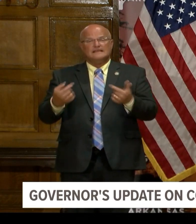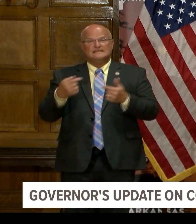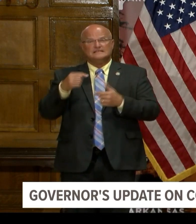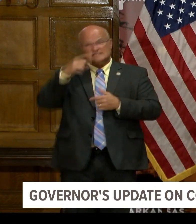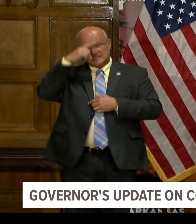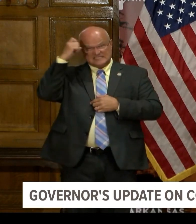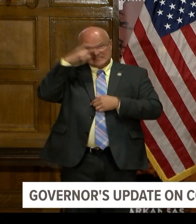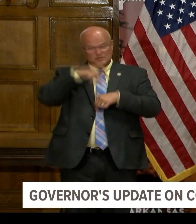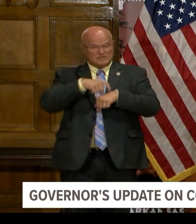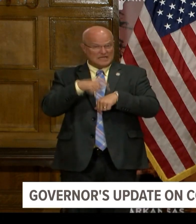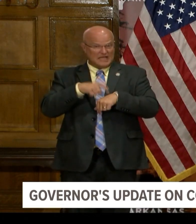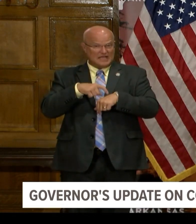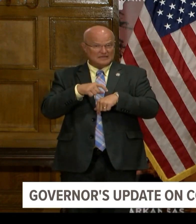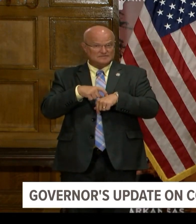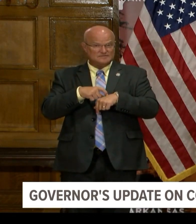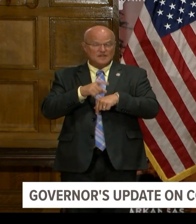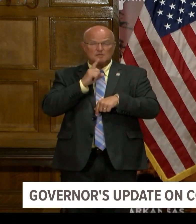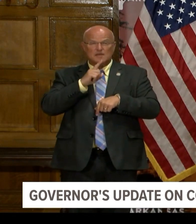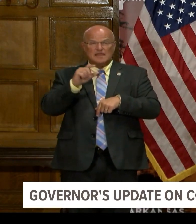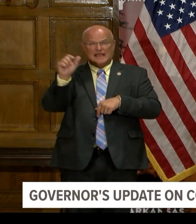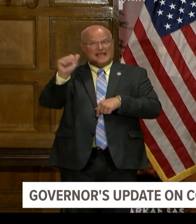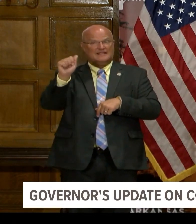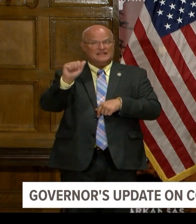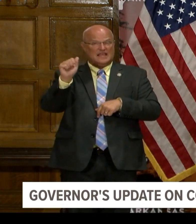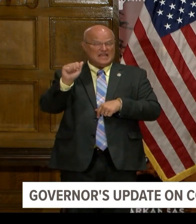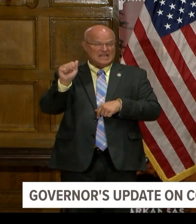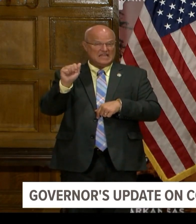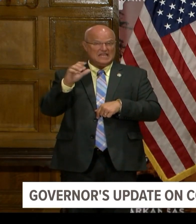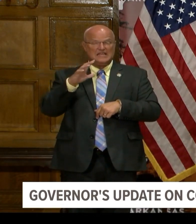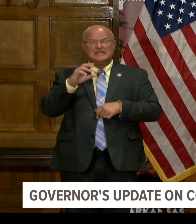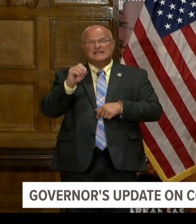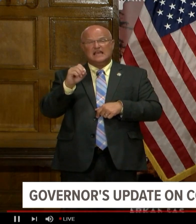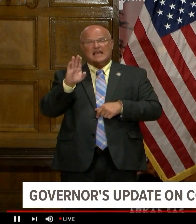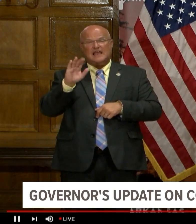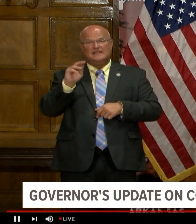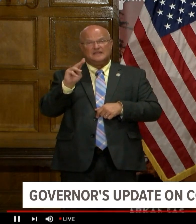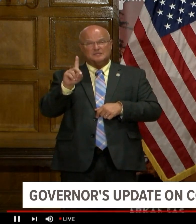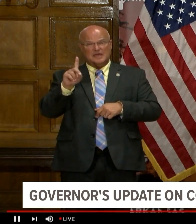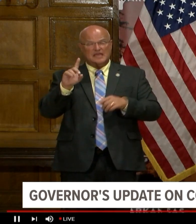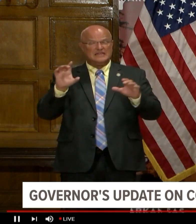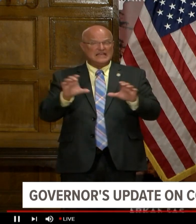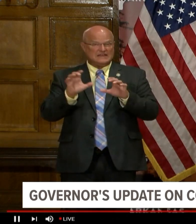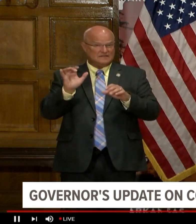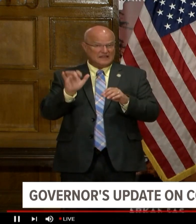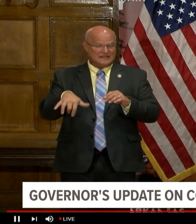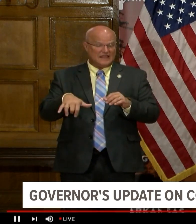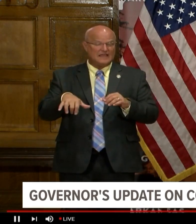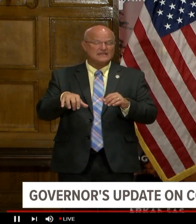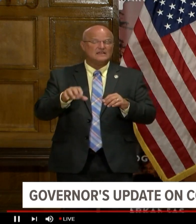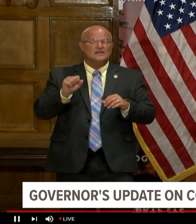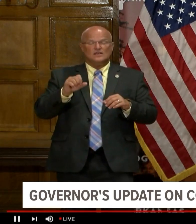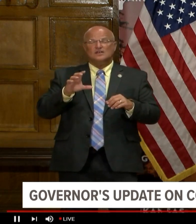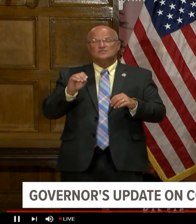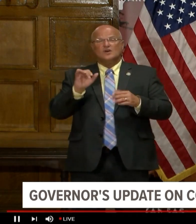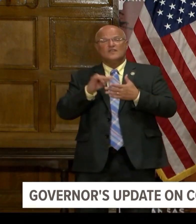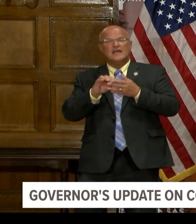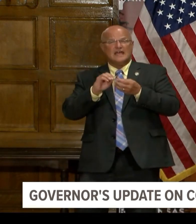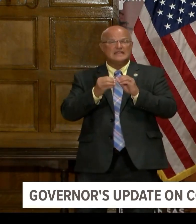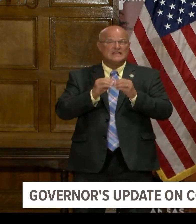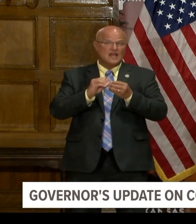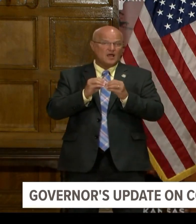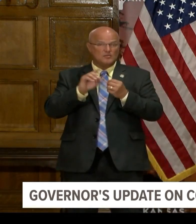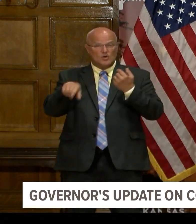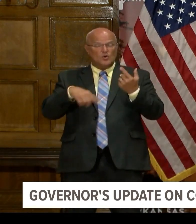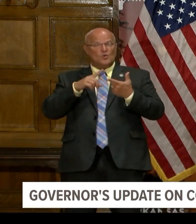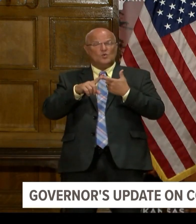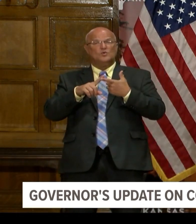summer, mainly in athletics and the band and activities of that nature. So that number, when you